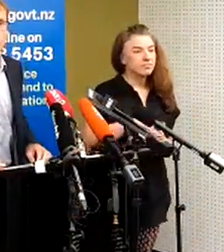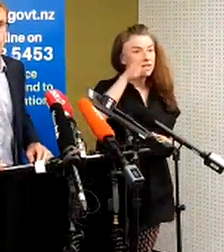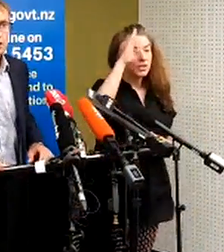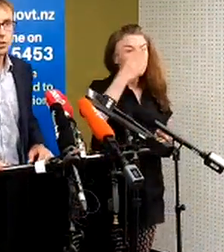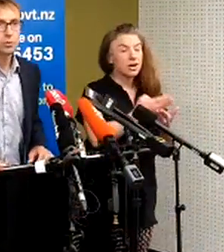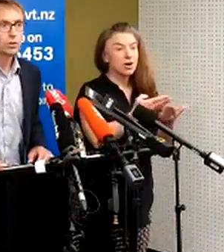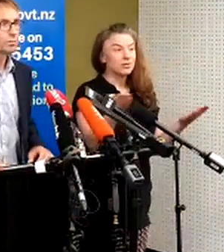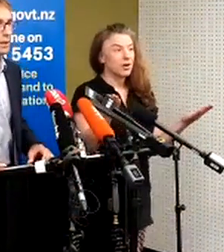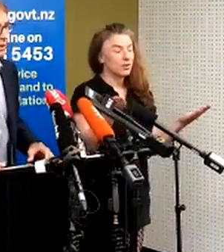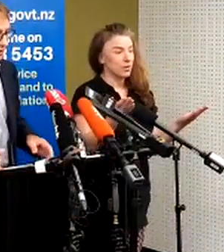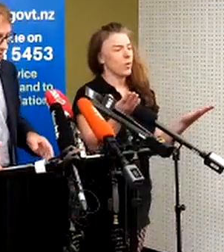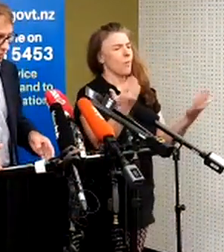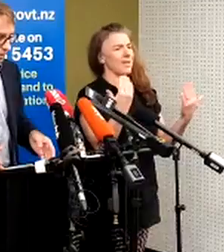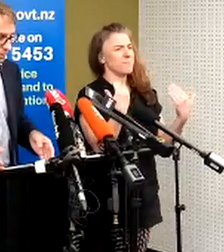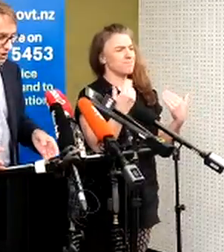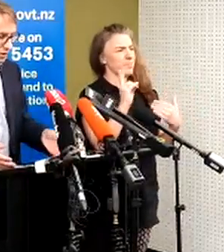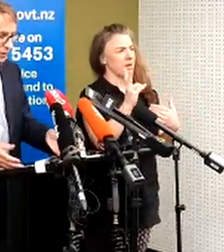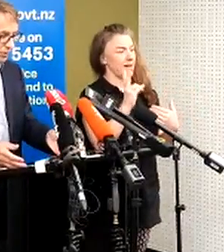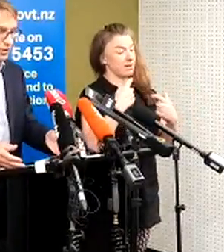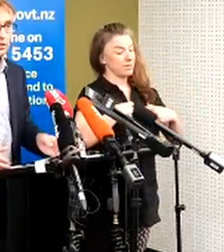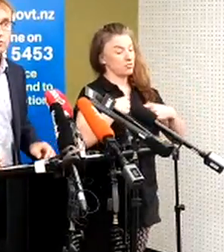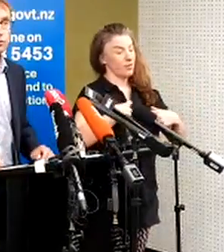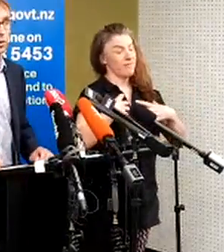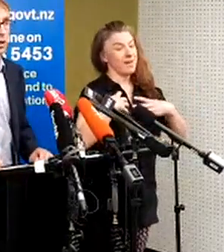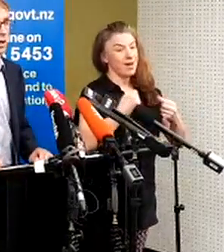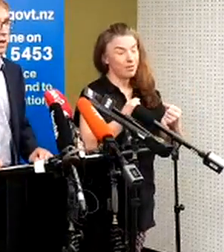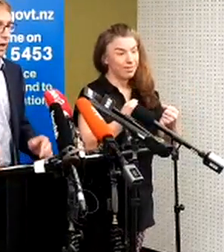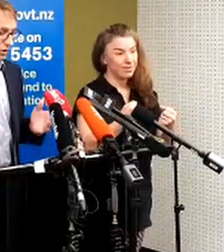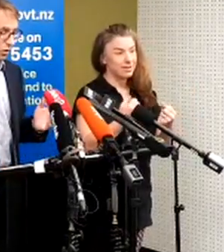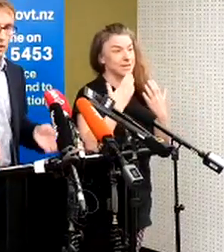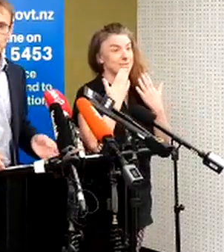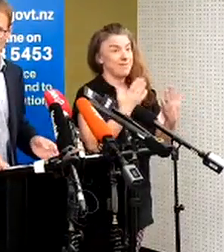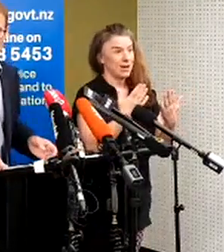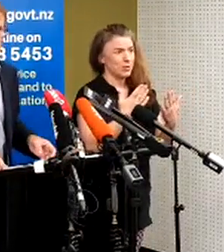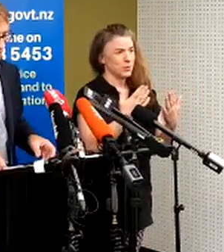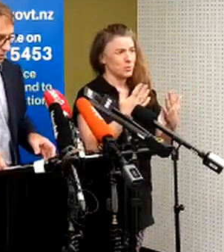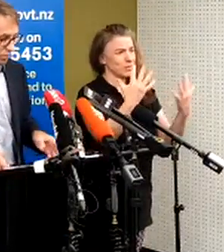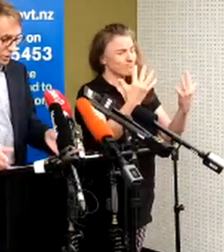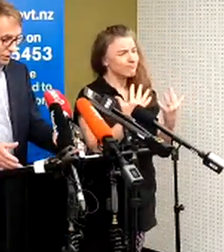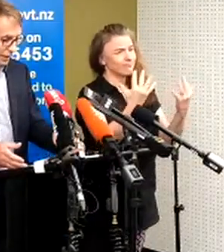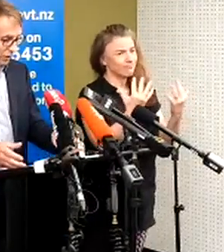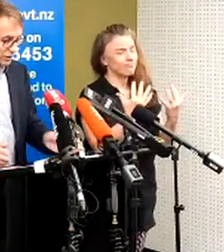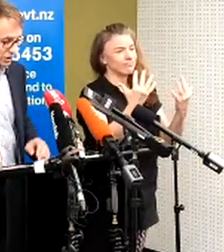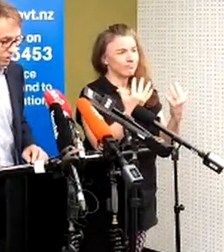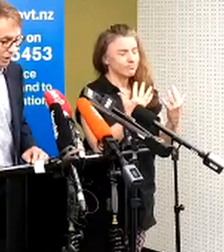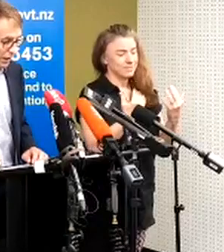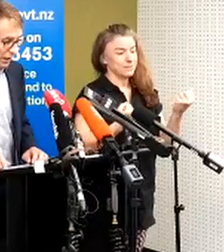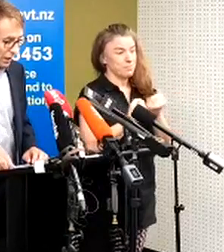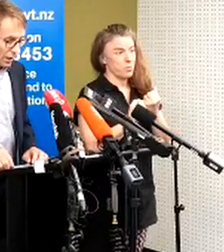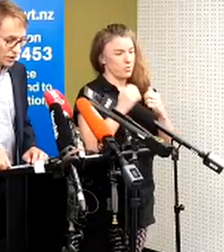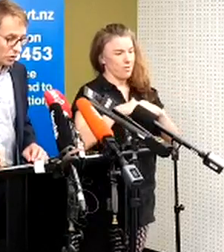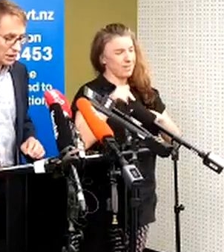Kia ora koutou katoa. Welcome again to the Ministry of Health. Thank you for your ongoing interest and support on this